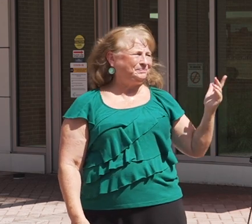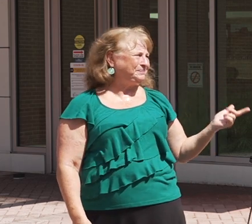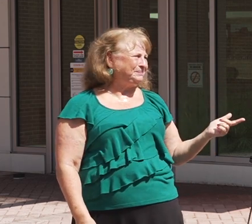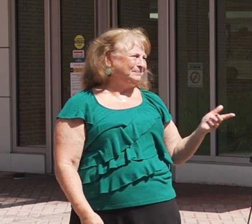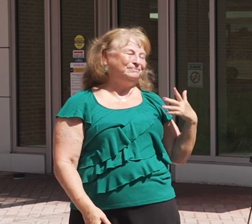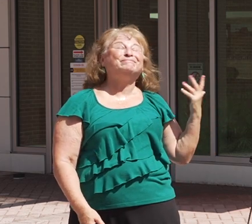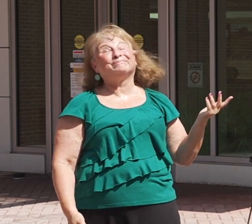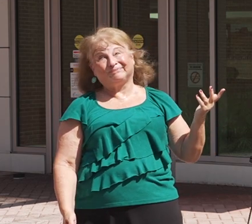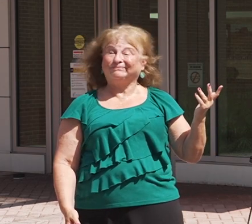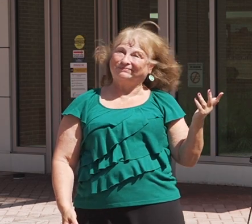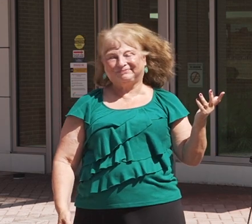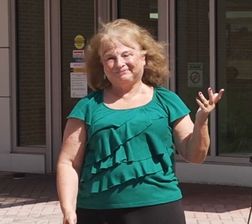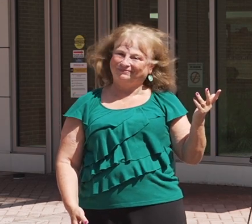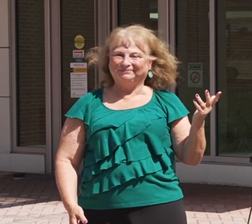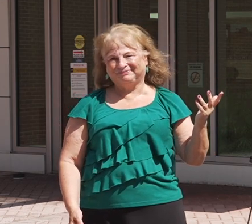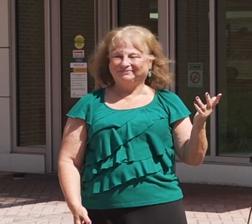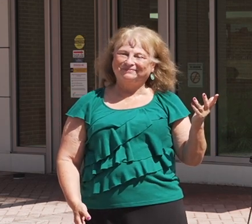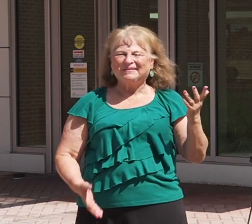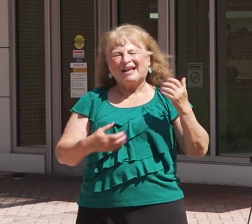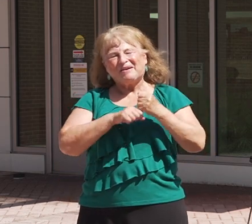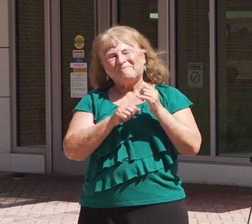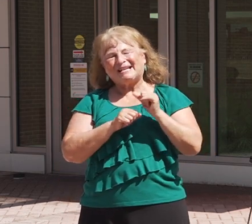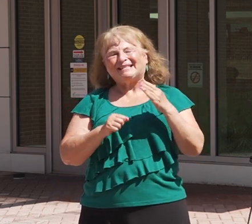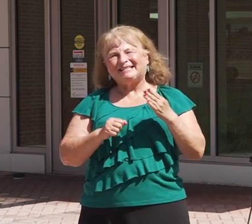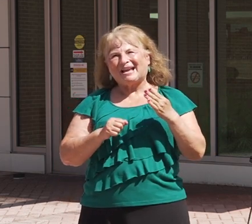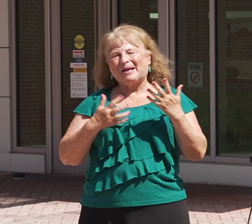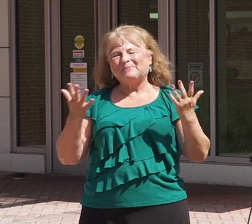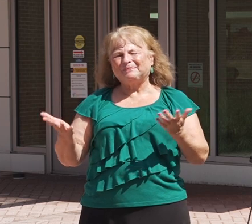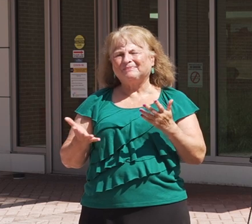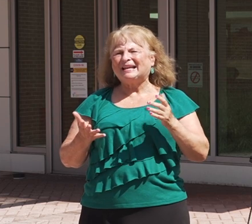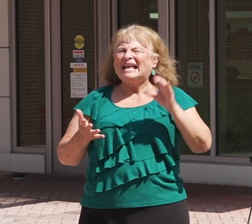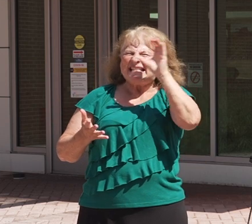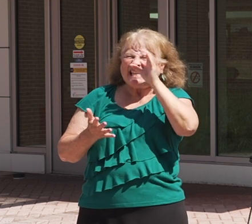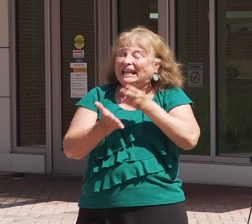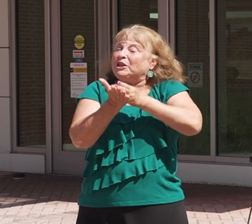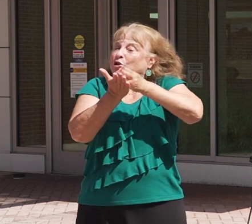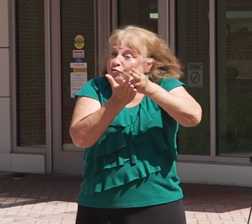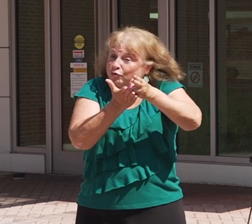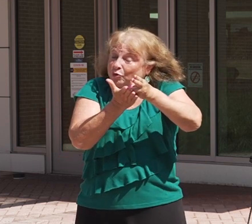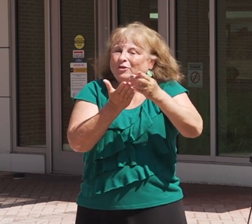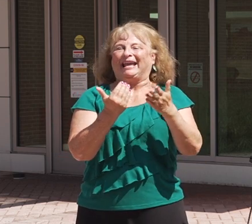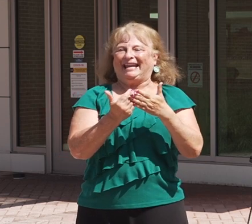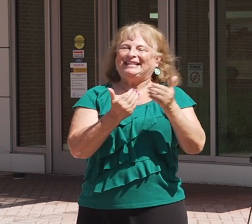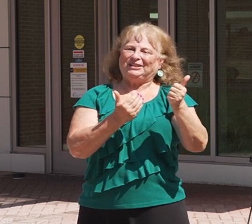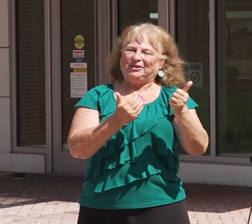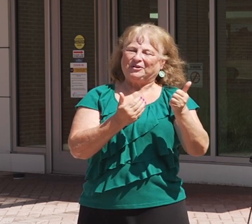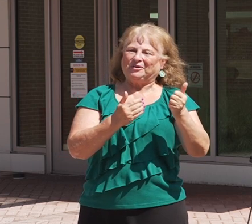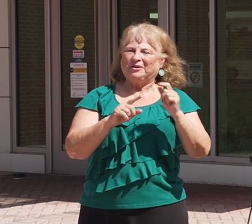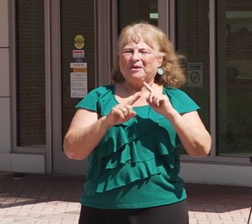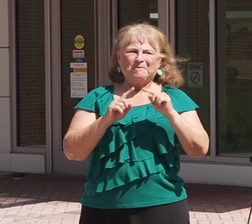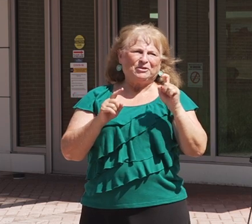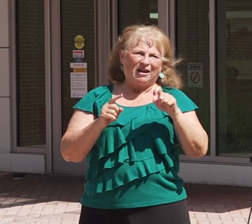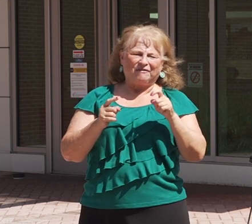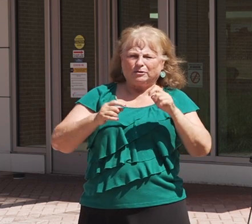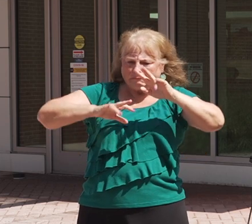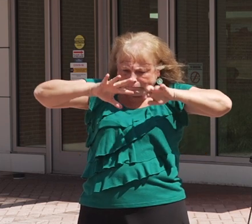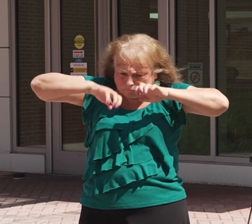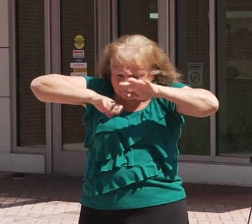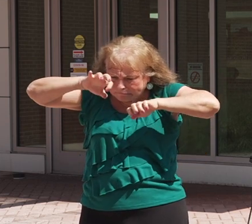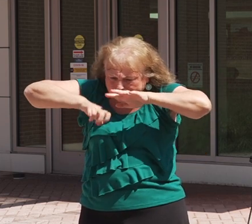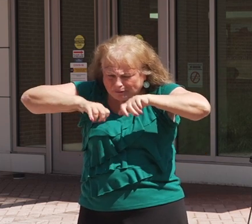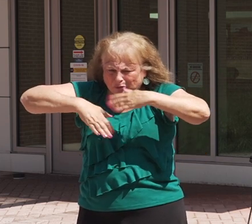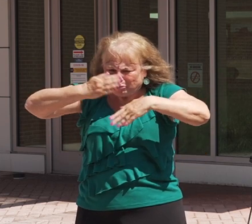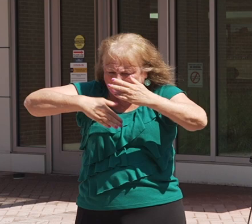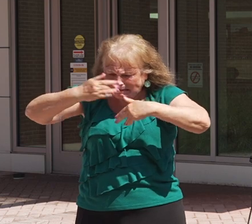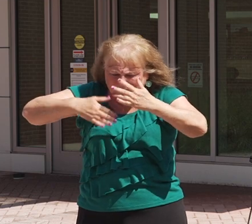or harder? It makes seeking the truth somewhat easier, but you have to wade through it. You have to